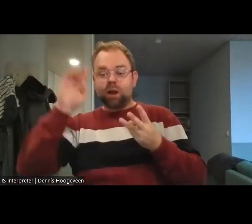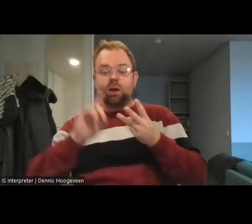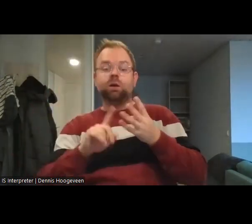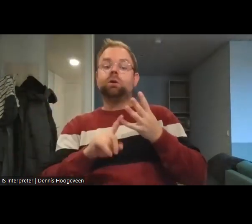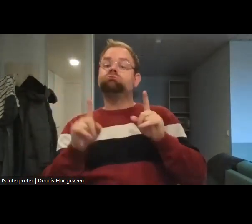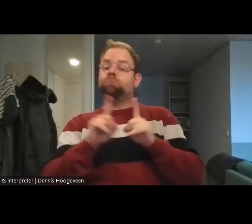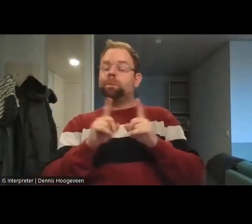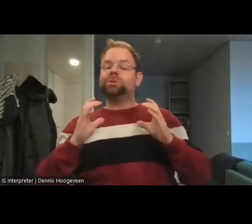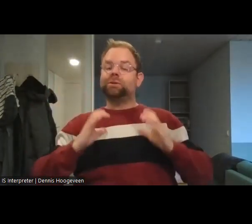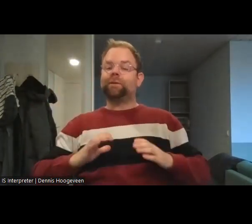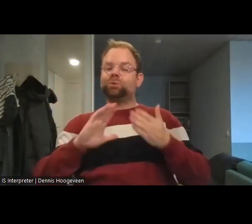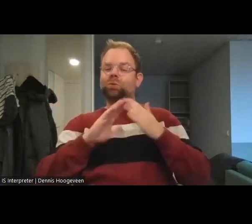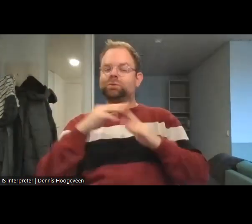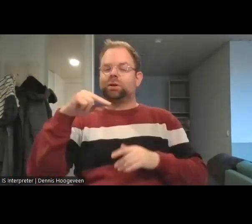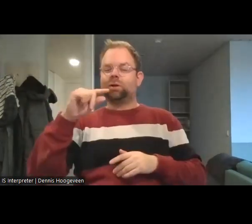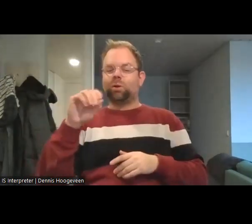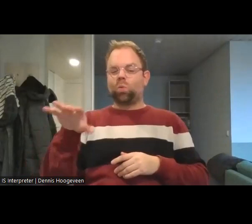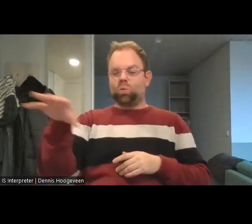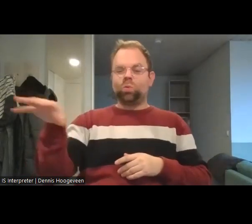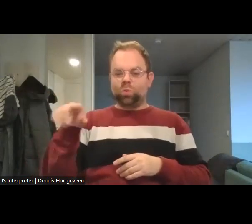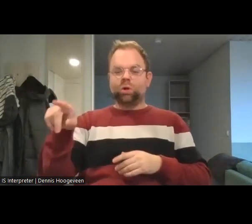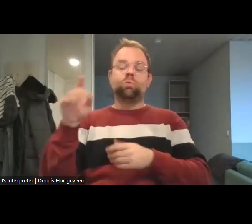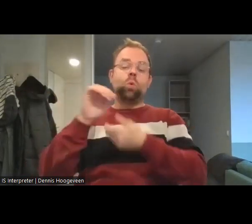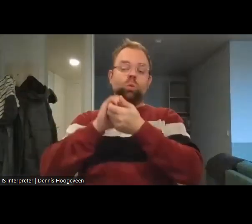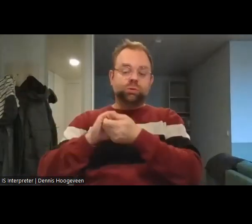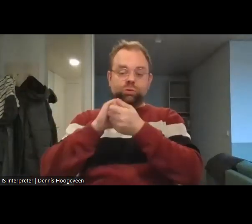bring together an effort to